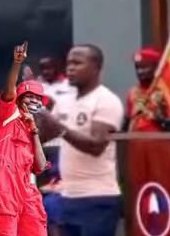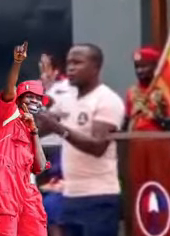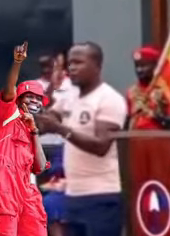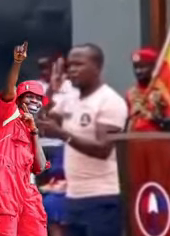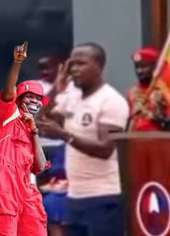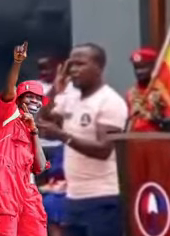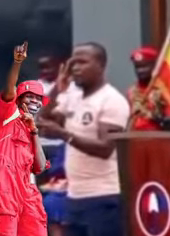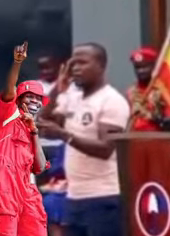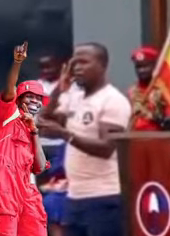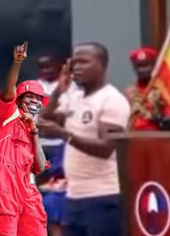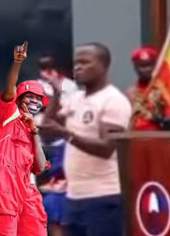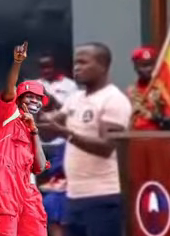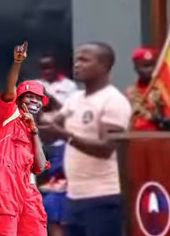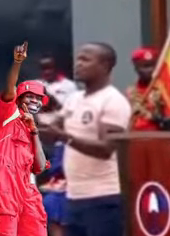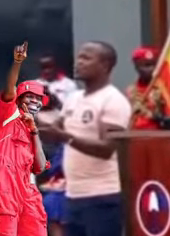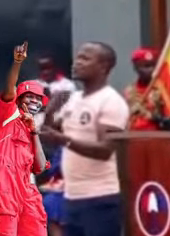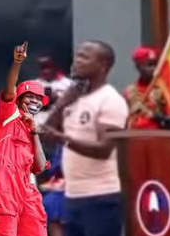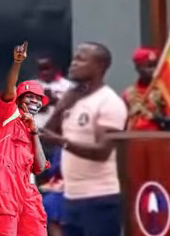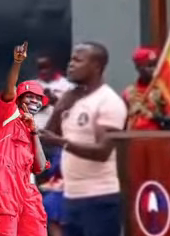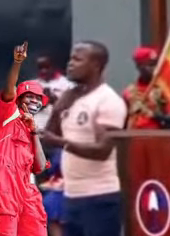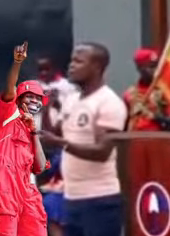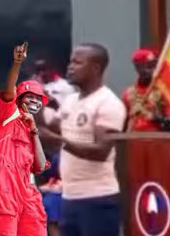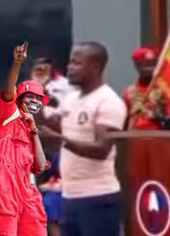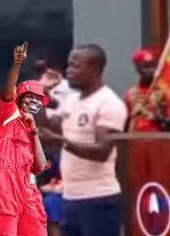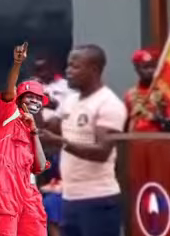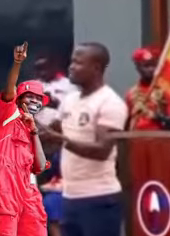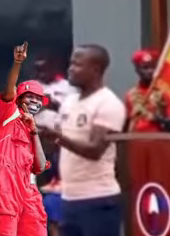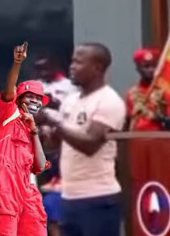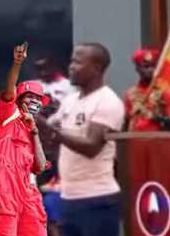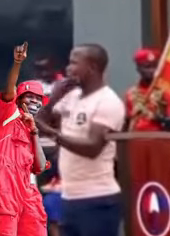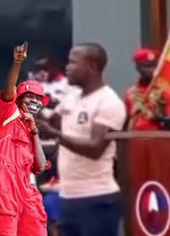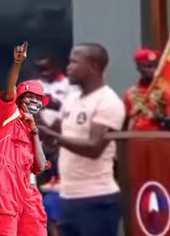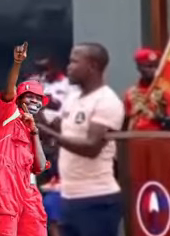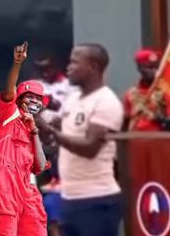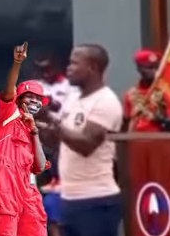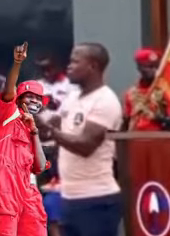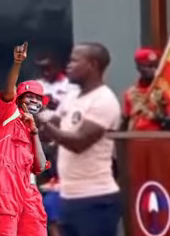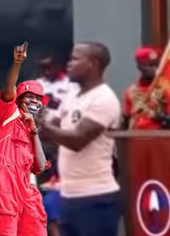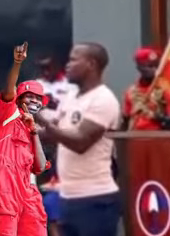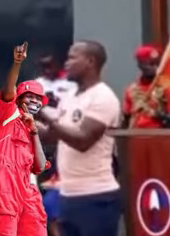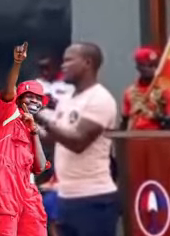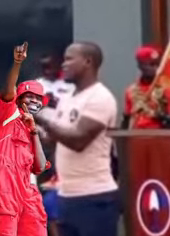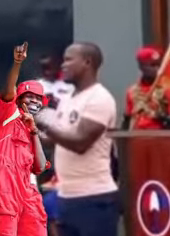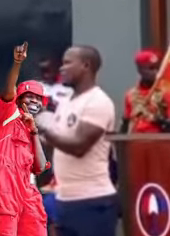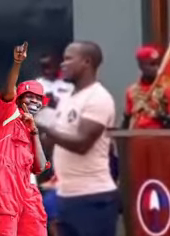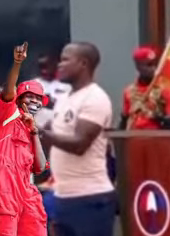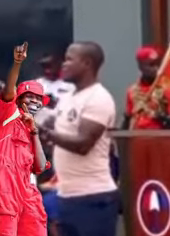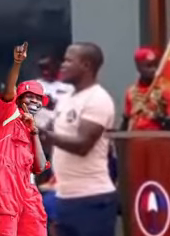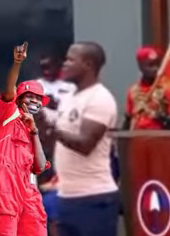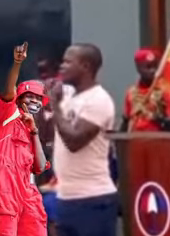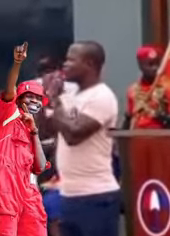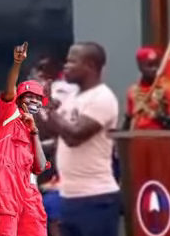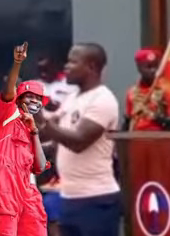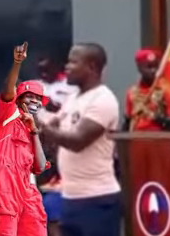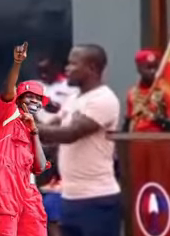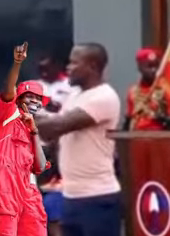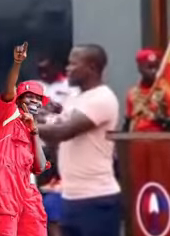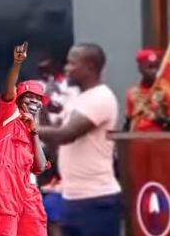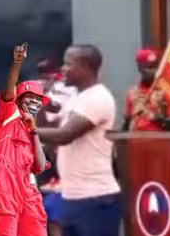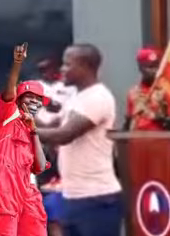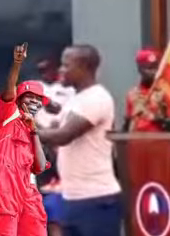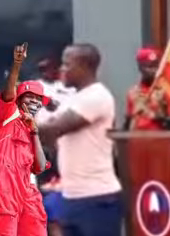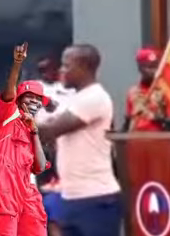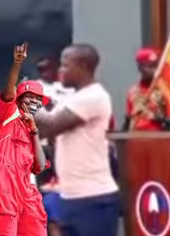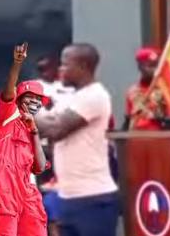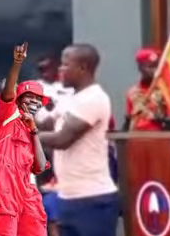We know that you deserve better, which you don't get. The Baganda say, "Obulema tebujada." Here where we